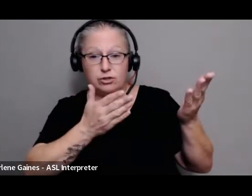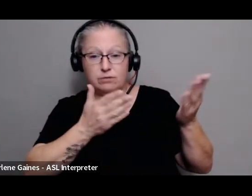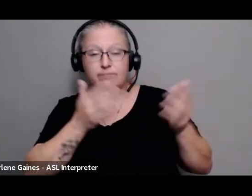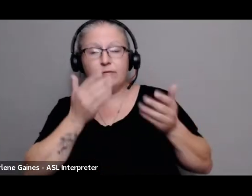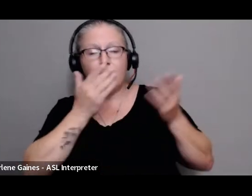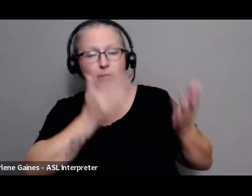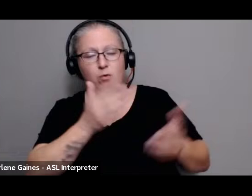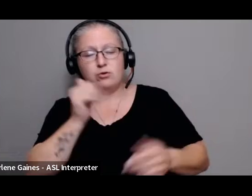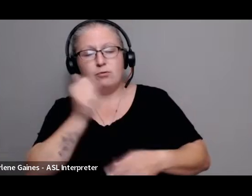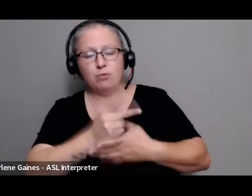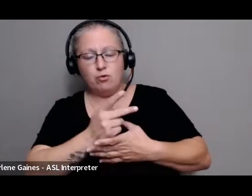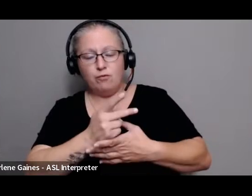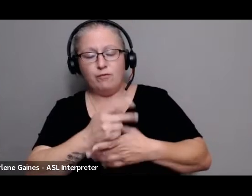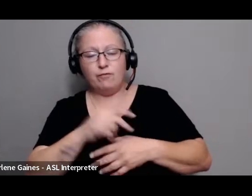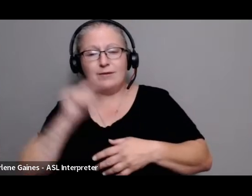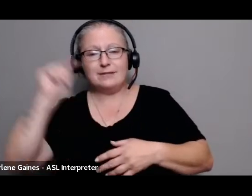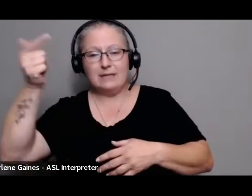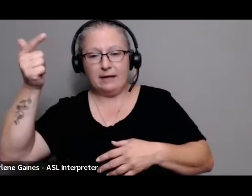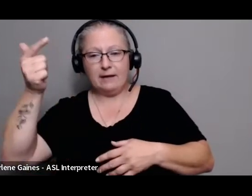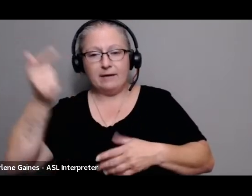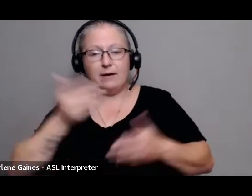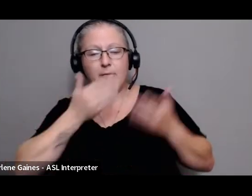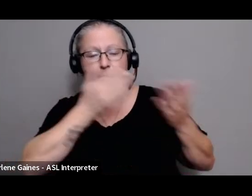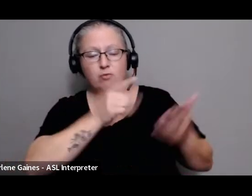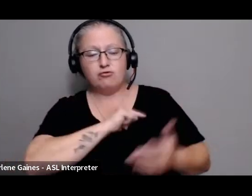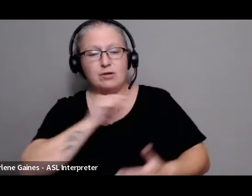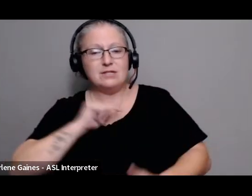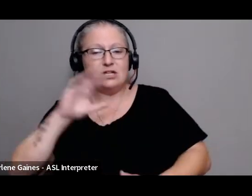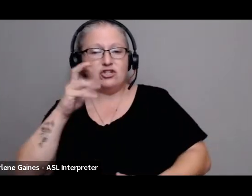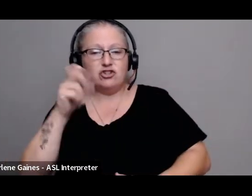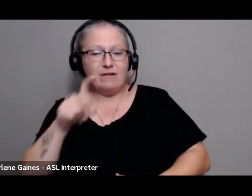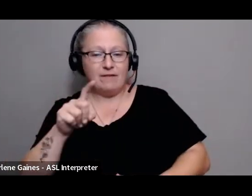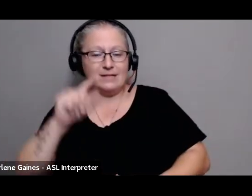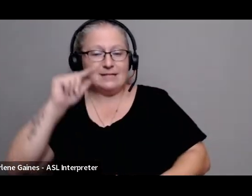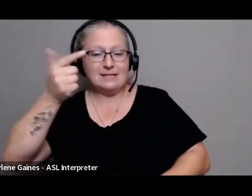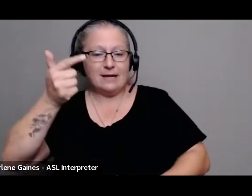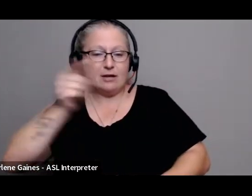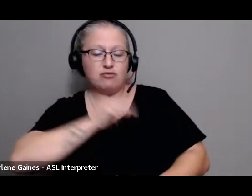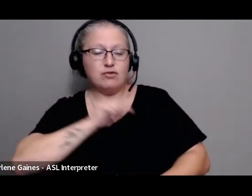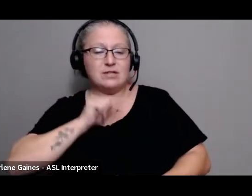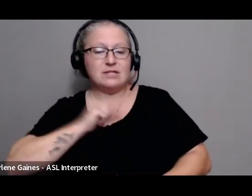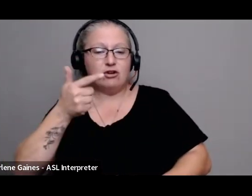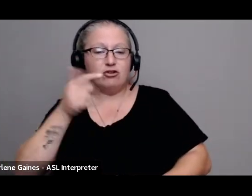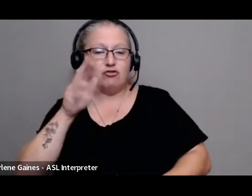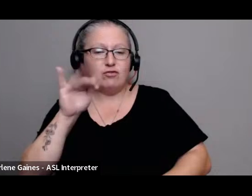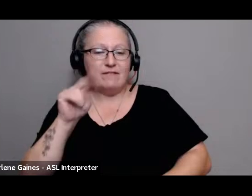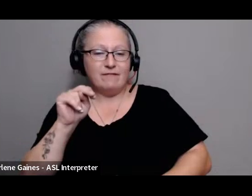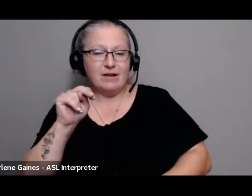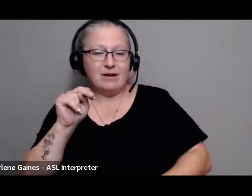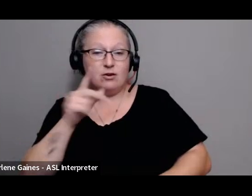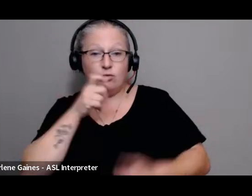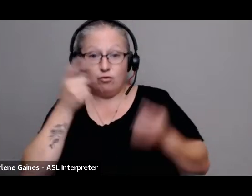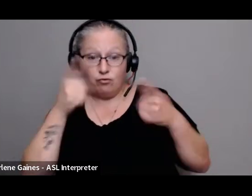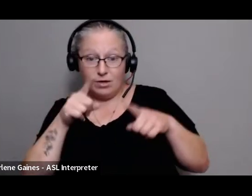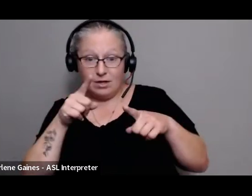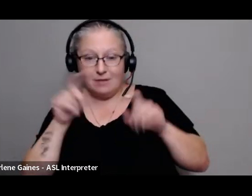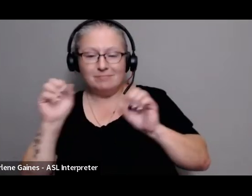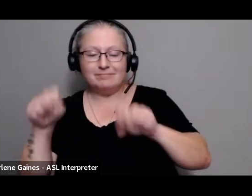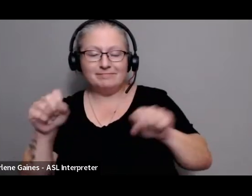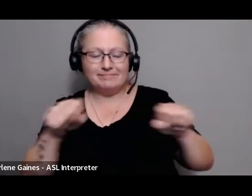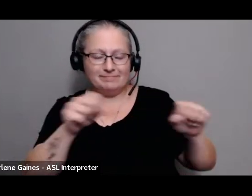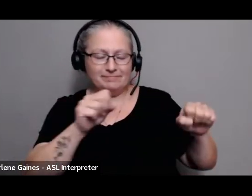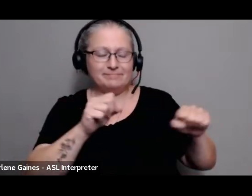approve. Thank you. Second. Motion by trustee Chavez, second by trustee Griffin. All in favor?